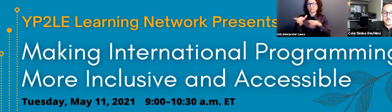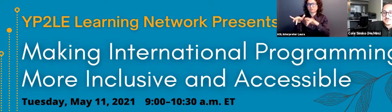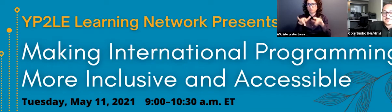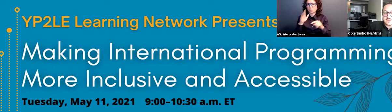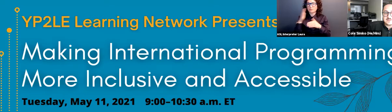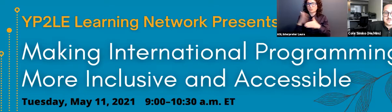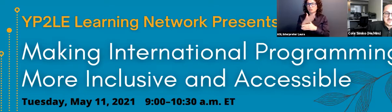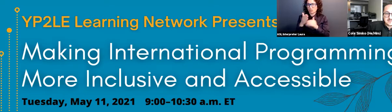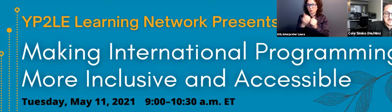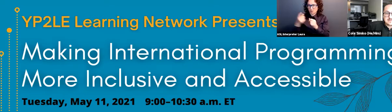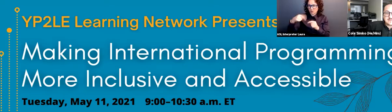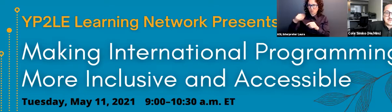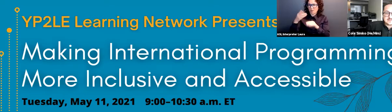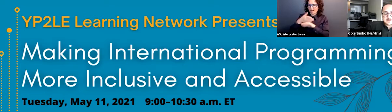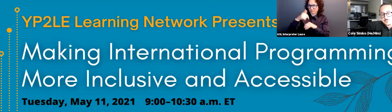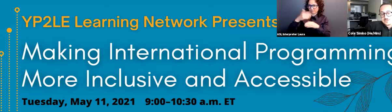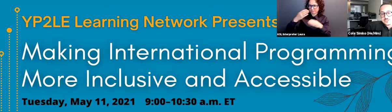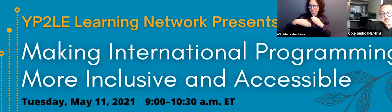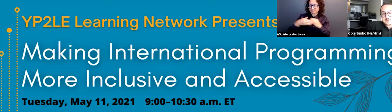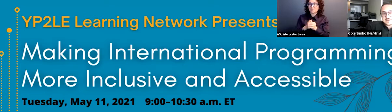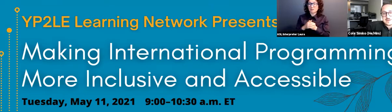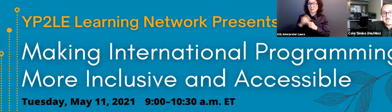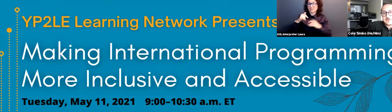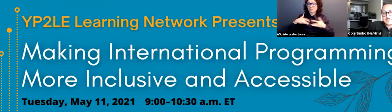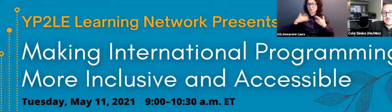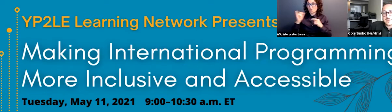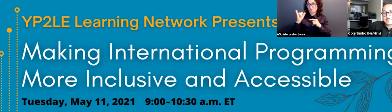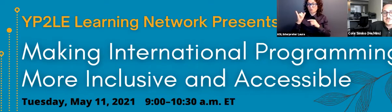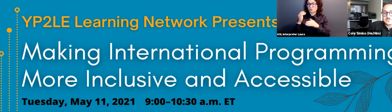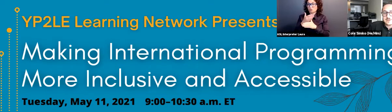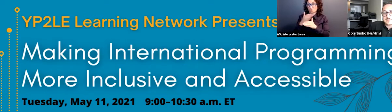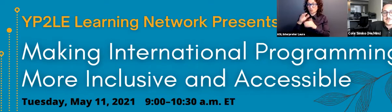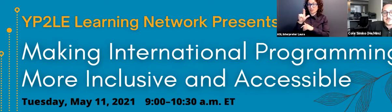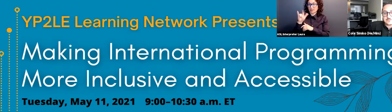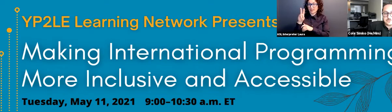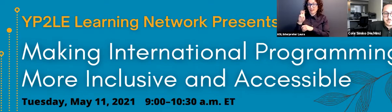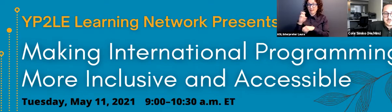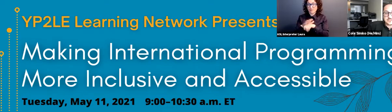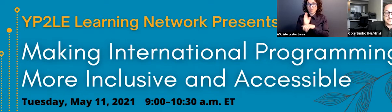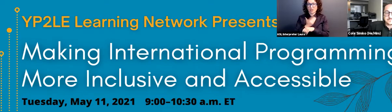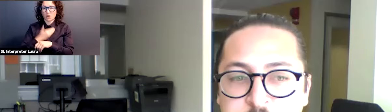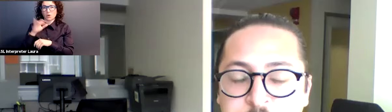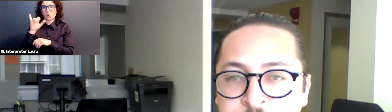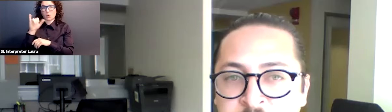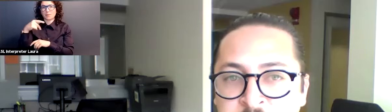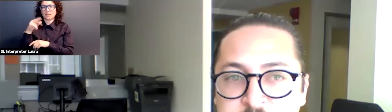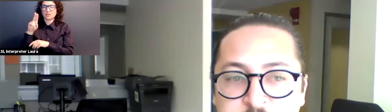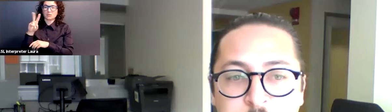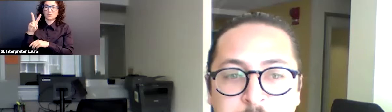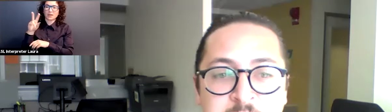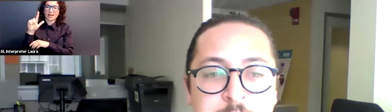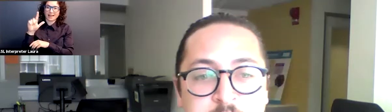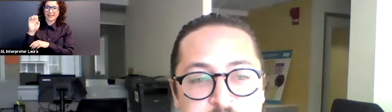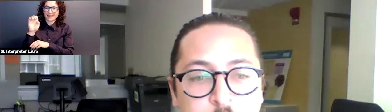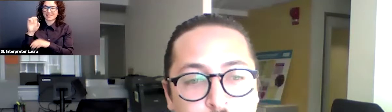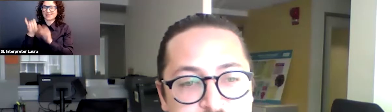registrants post-event. The event is also being shared live on our YP2LE YouTube page. So